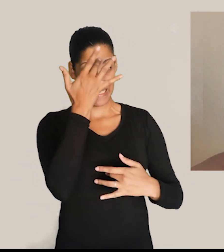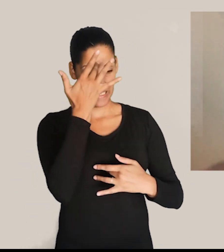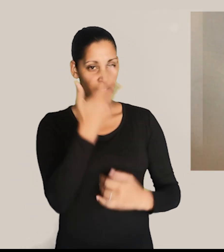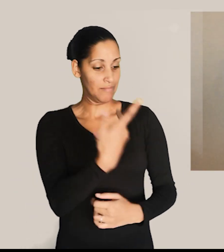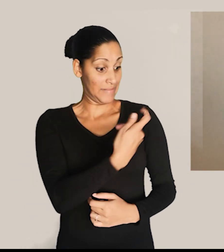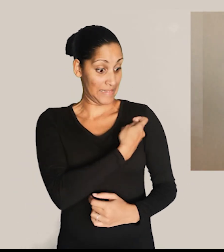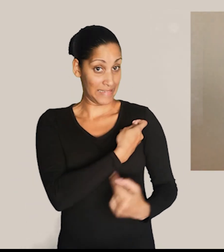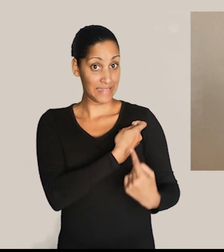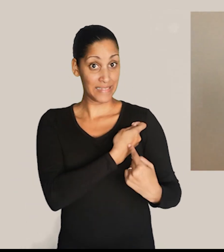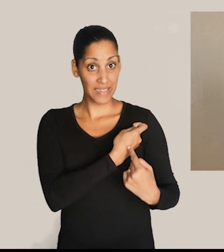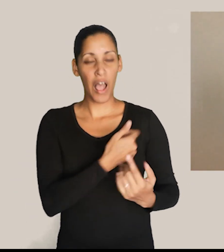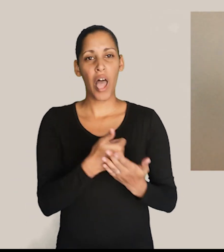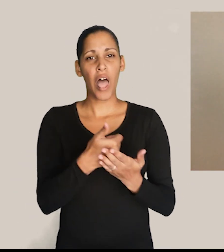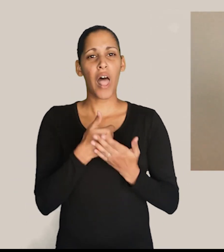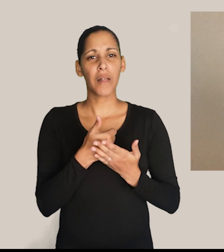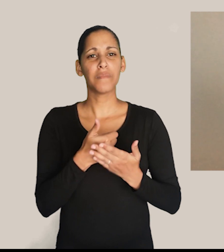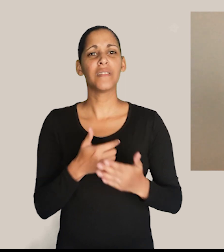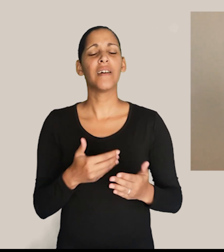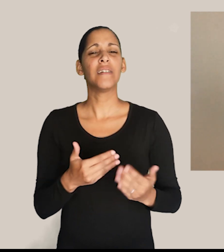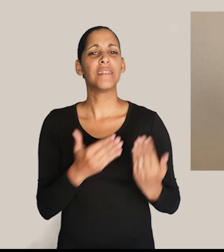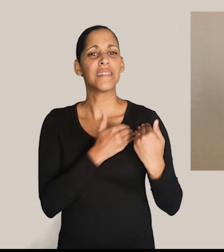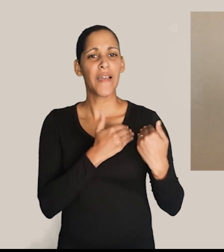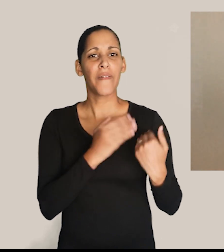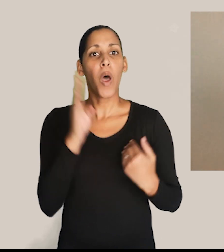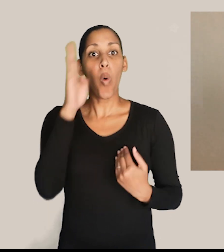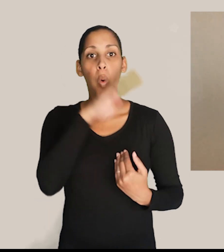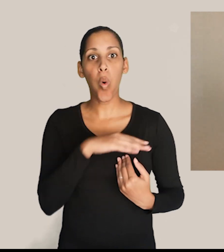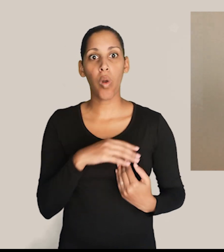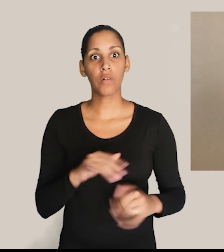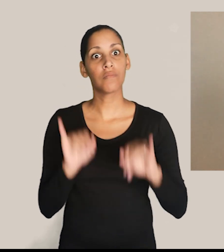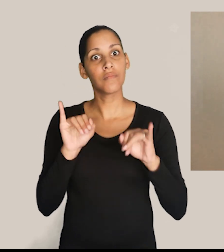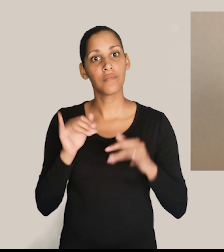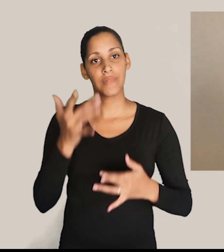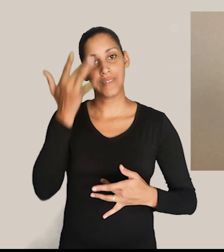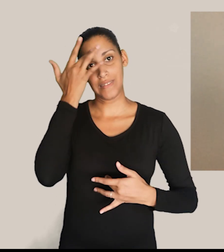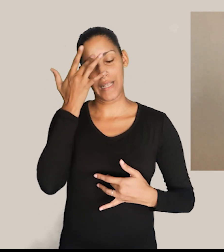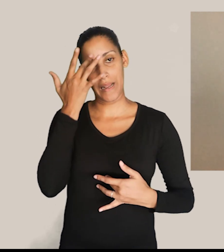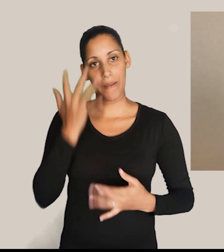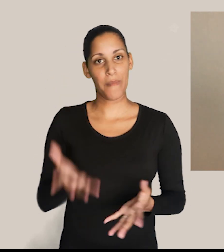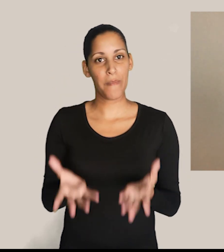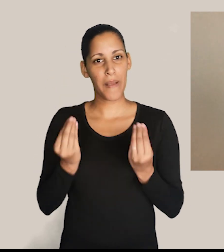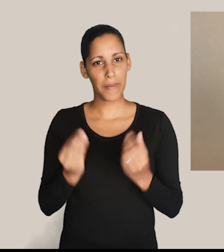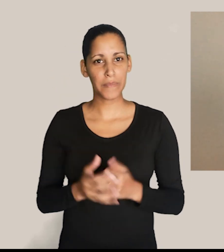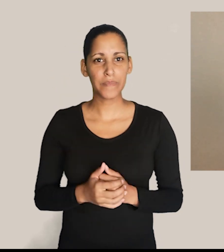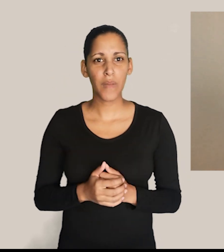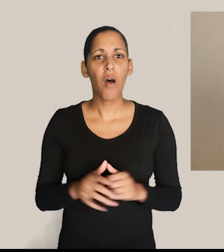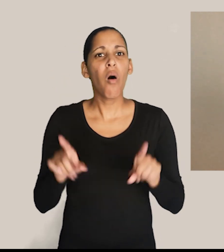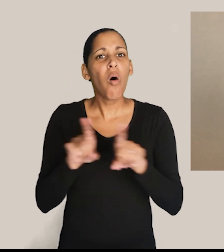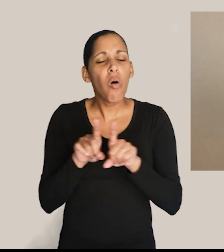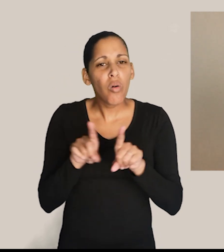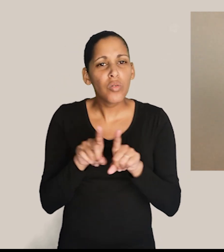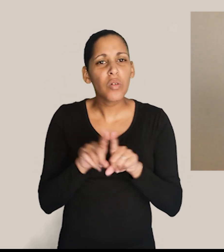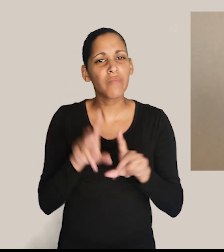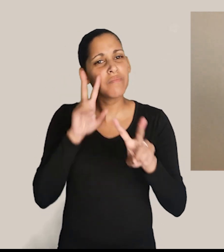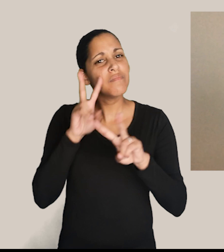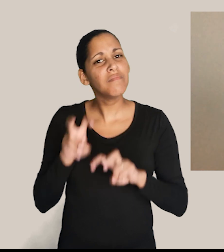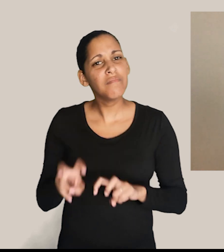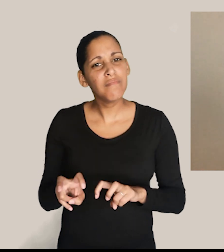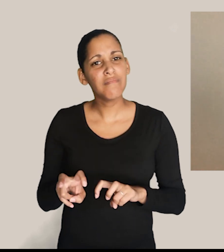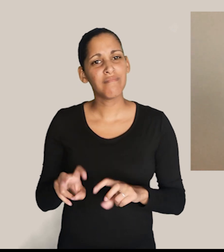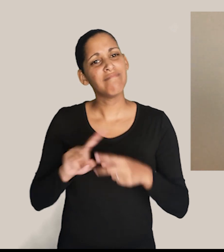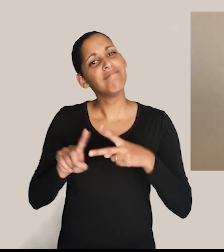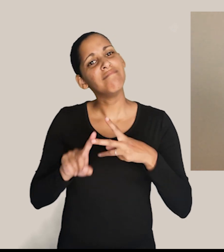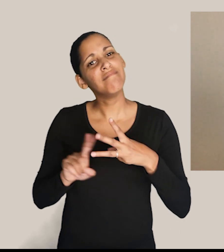disease. Vaccination is a safe way to create immunity without causing the illness. So let's